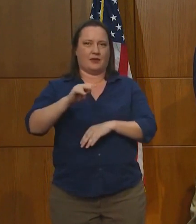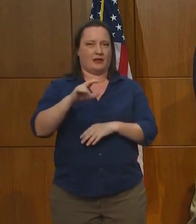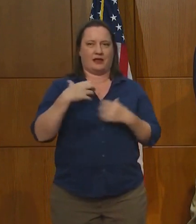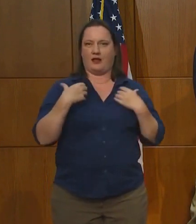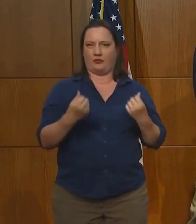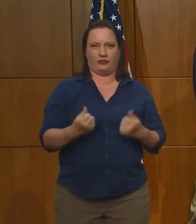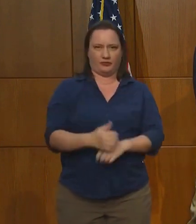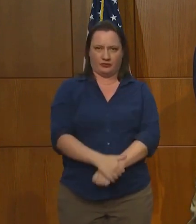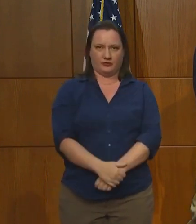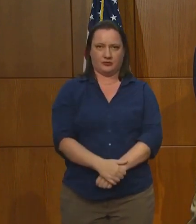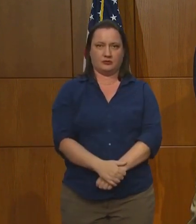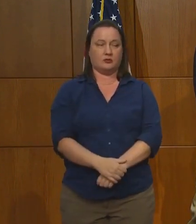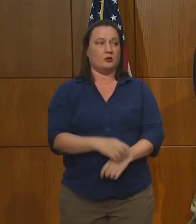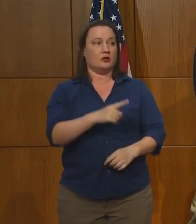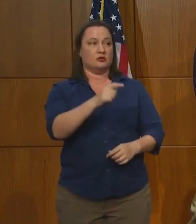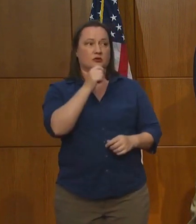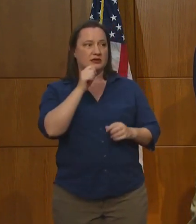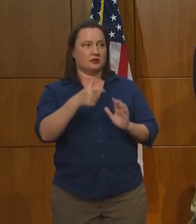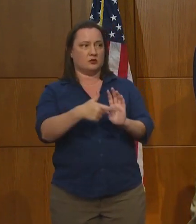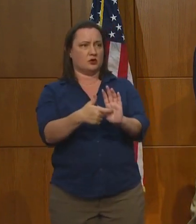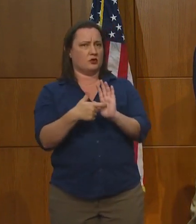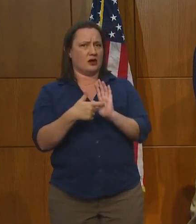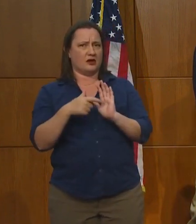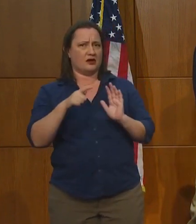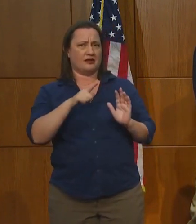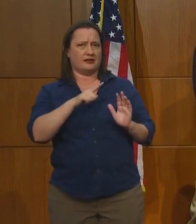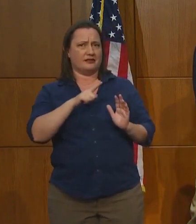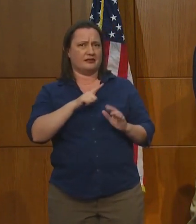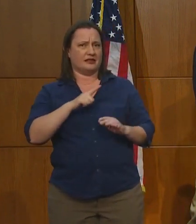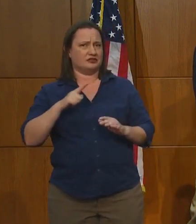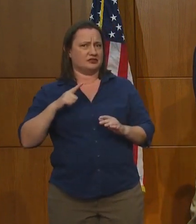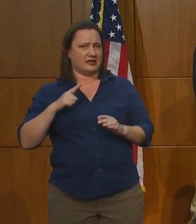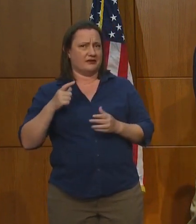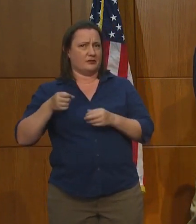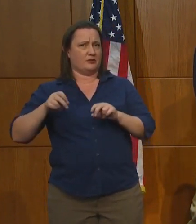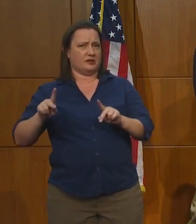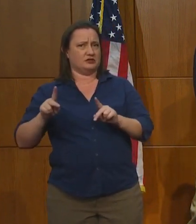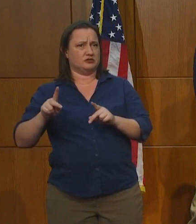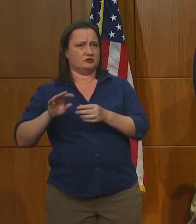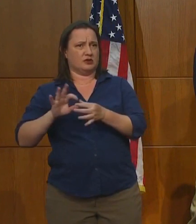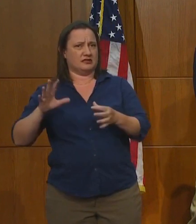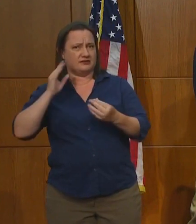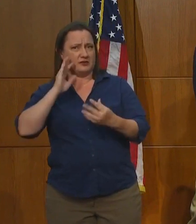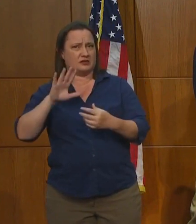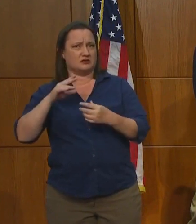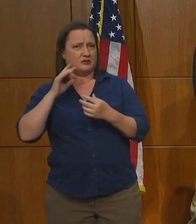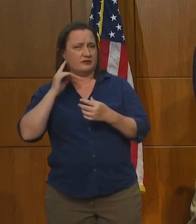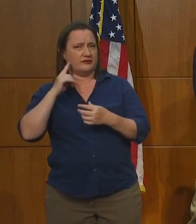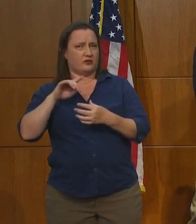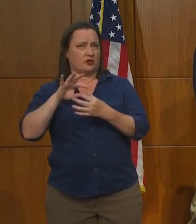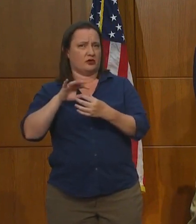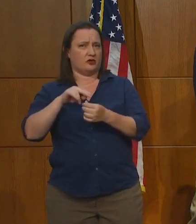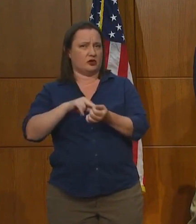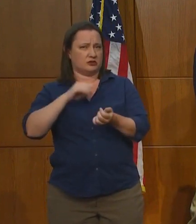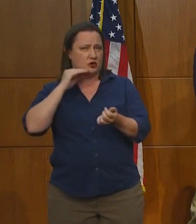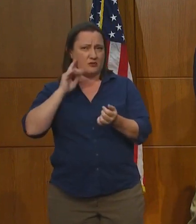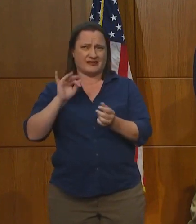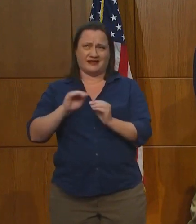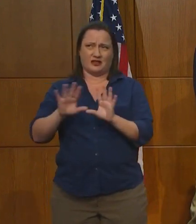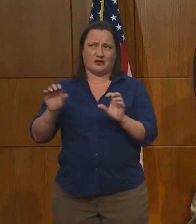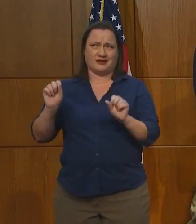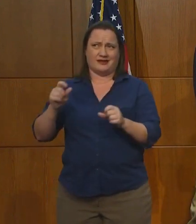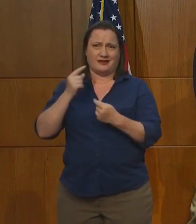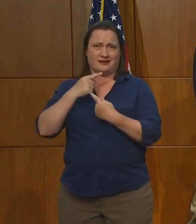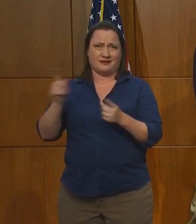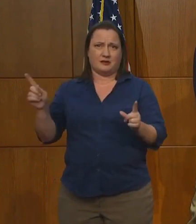didn't require legislative permission to release information on nursing homes, so I mean, it's clearly doable. And I'm wondering how